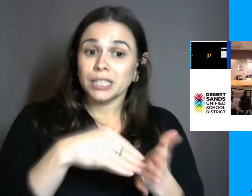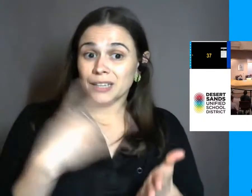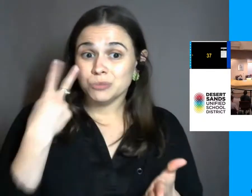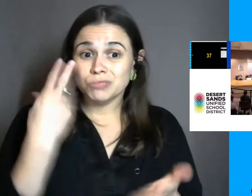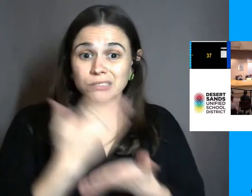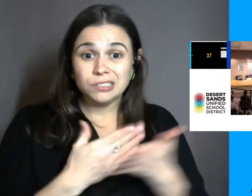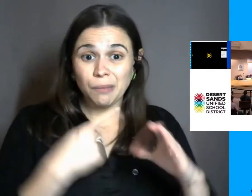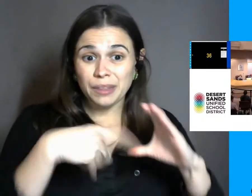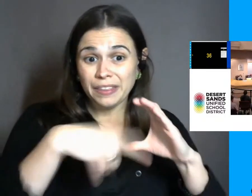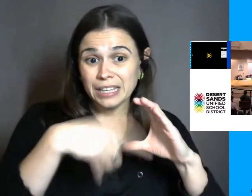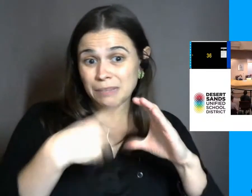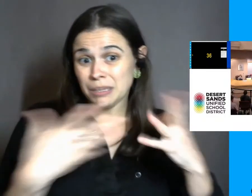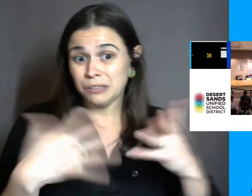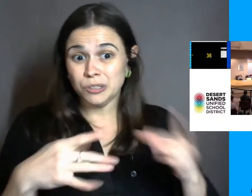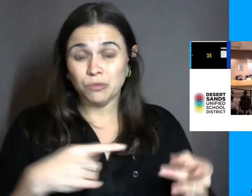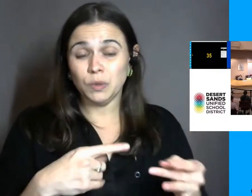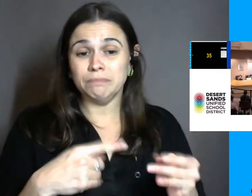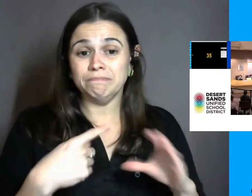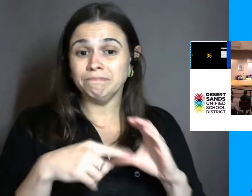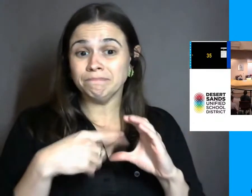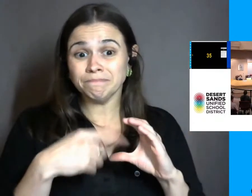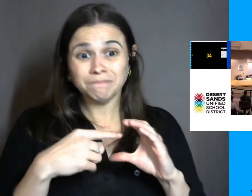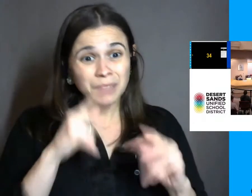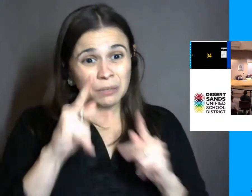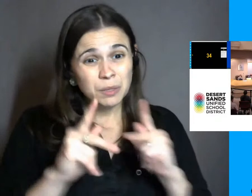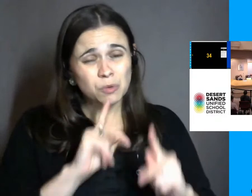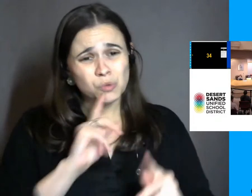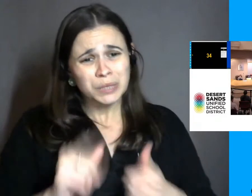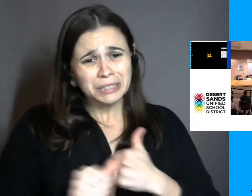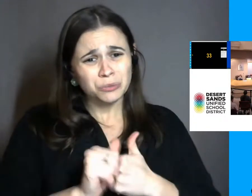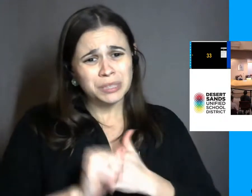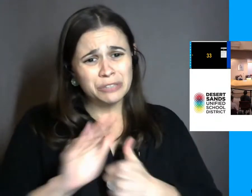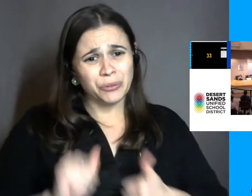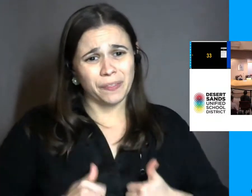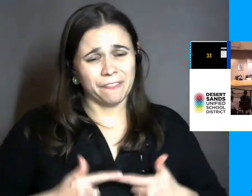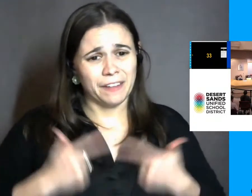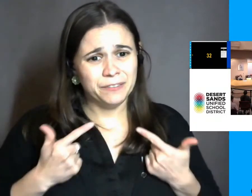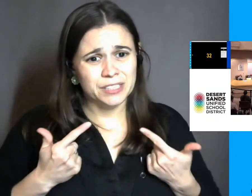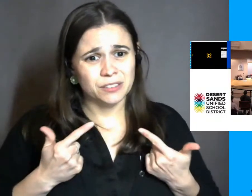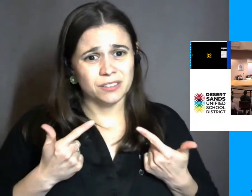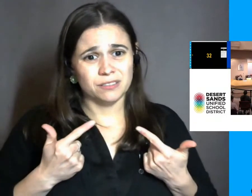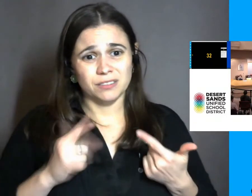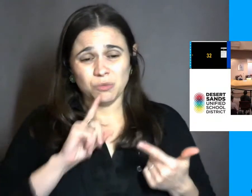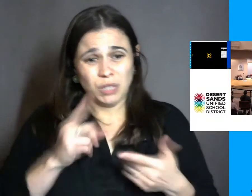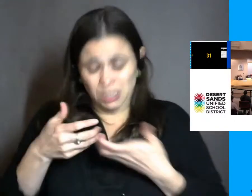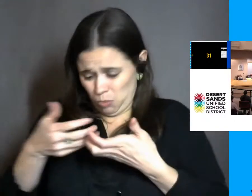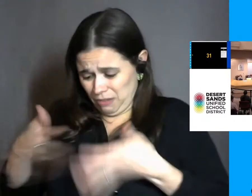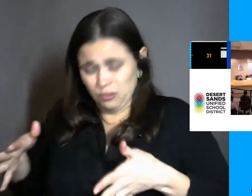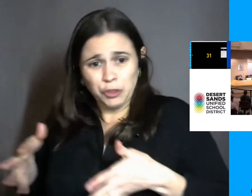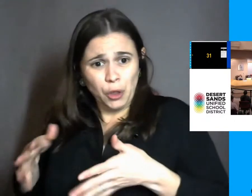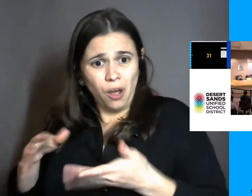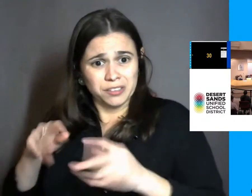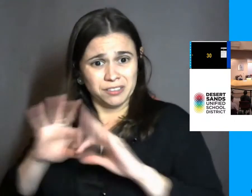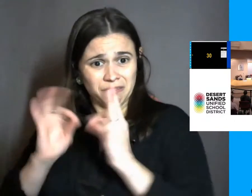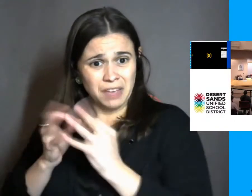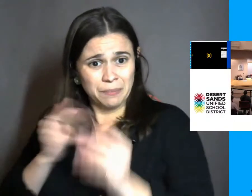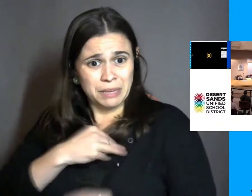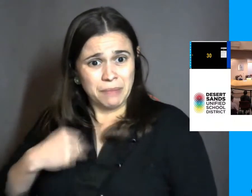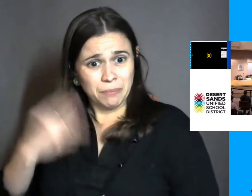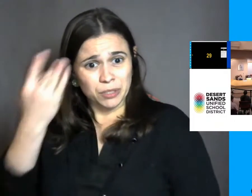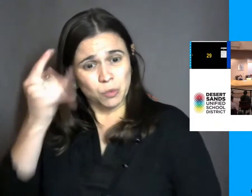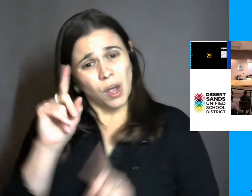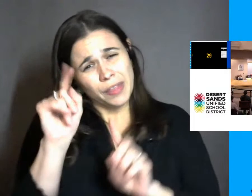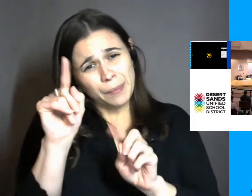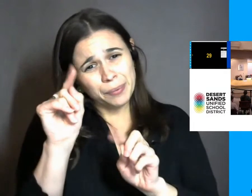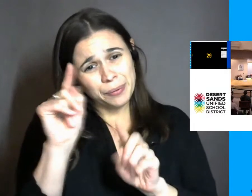been sent, folks that have put their lives on the line, folks that have lost family members for coming to work every day, folks that